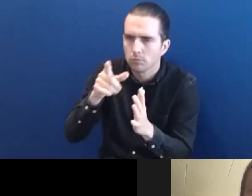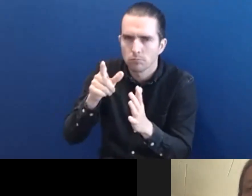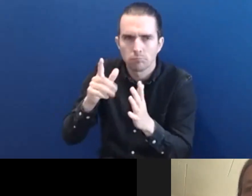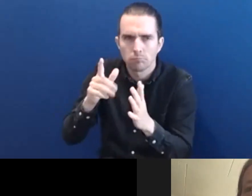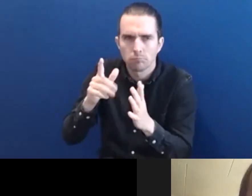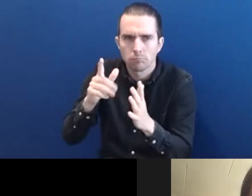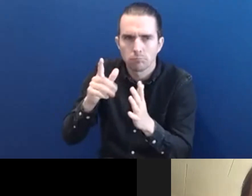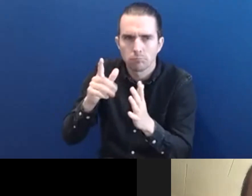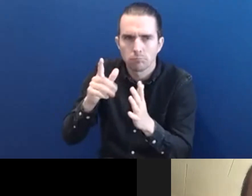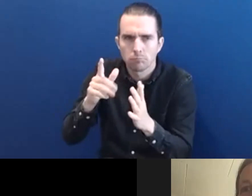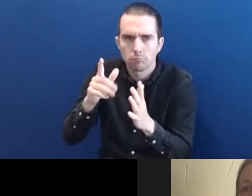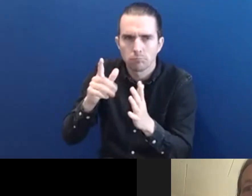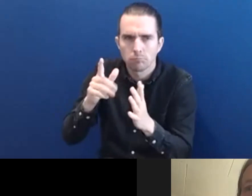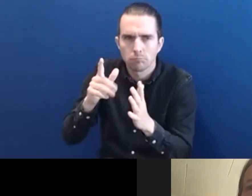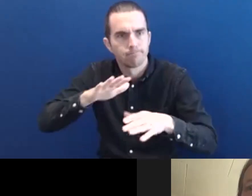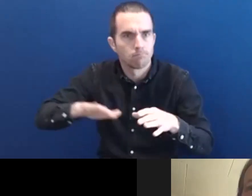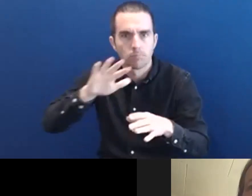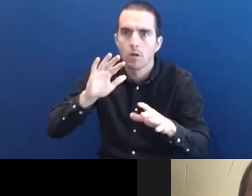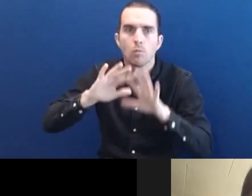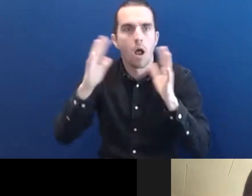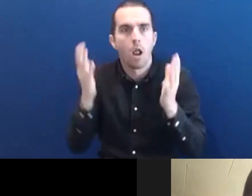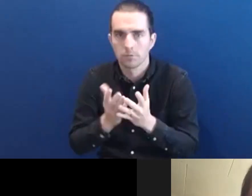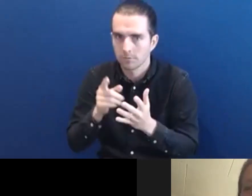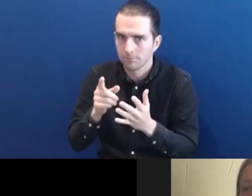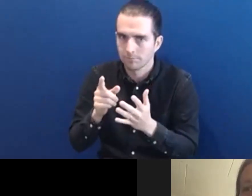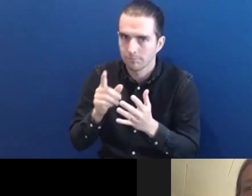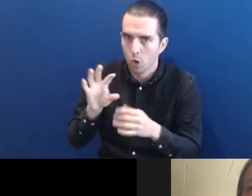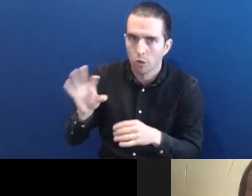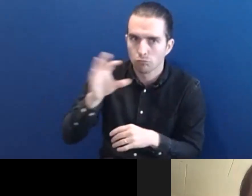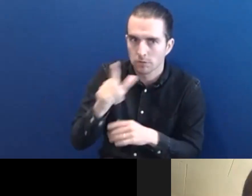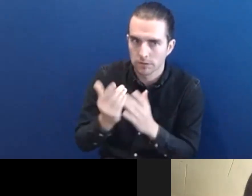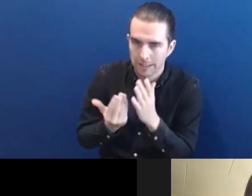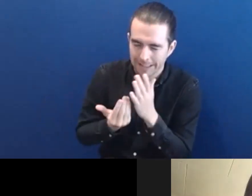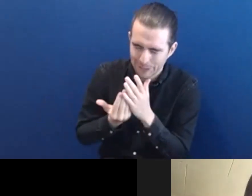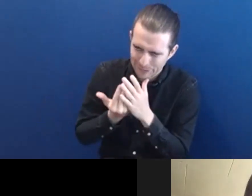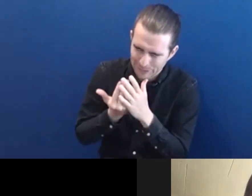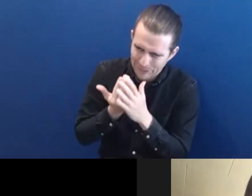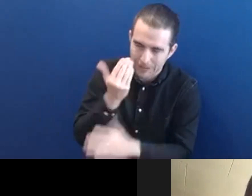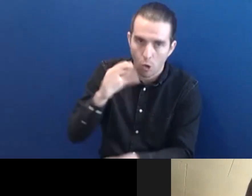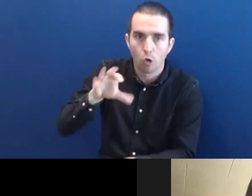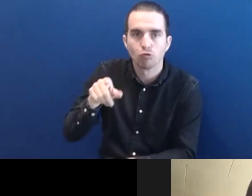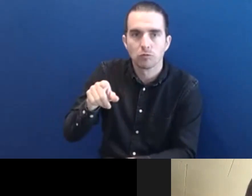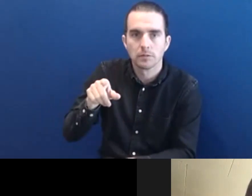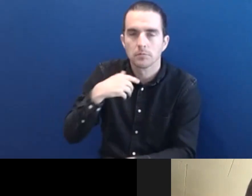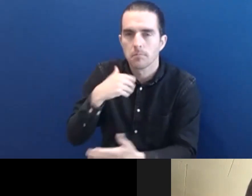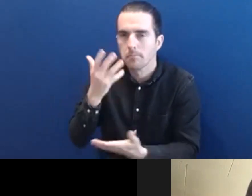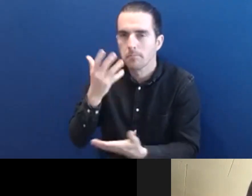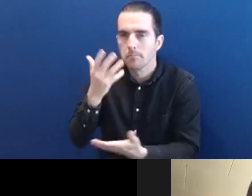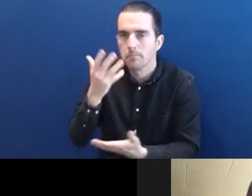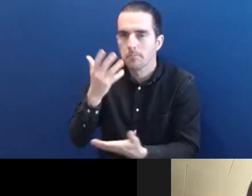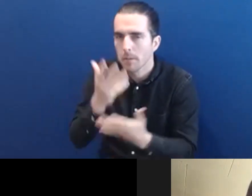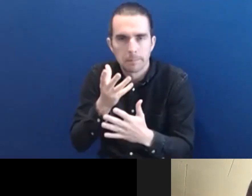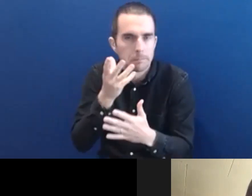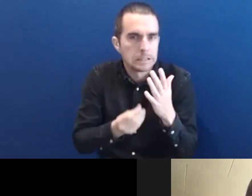the world. Yes. Might have missed another new country, but I don't think so. And I would like to ask